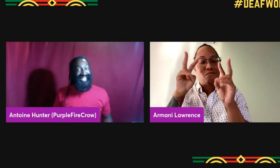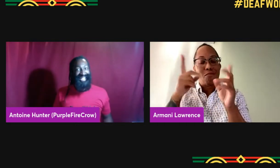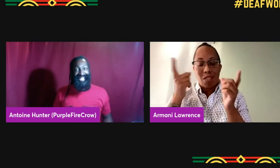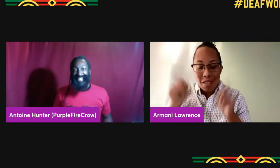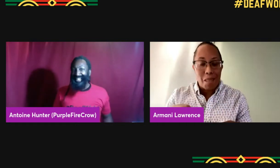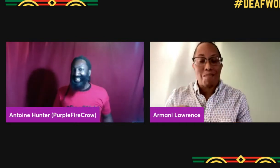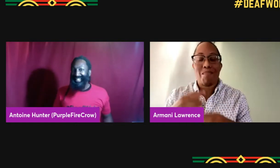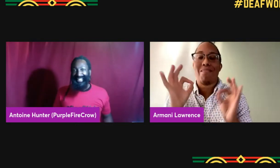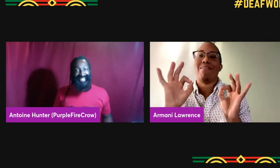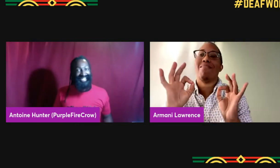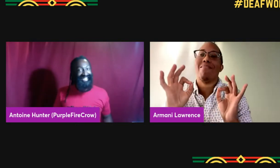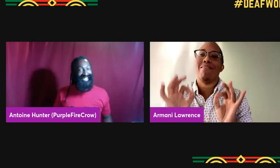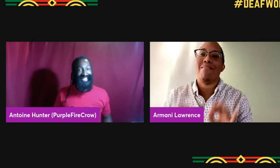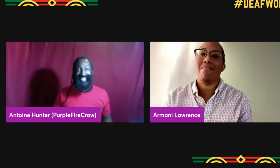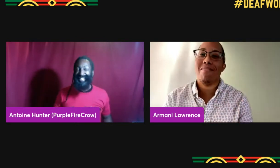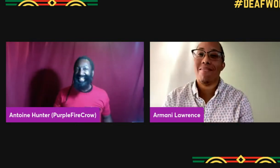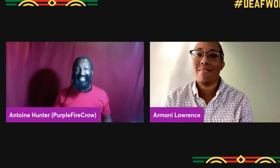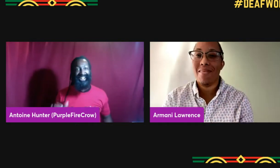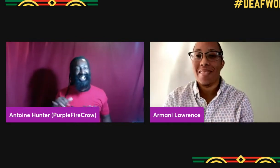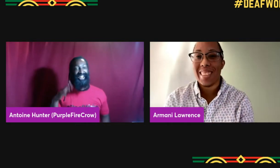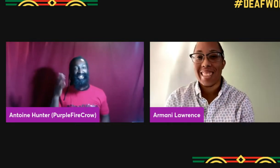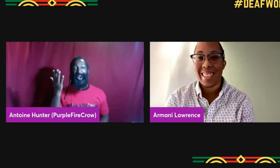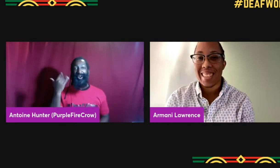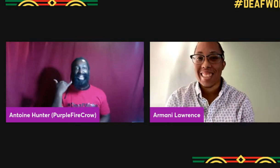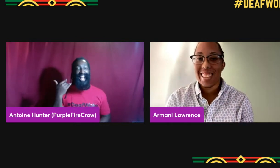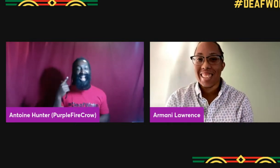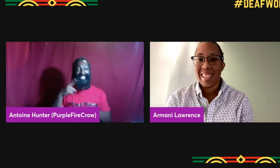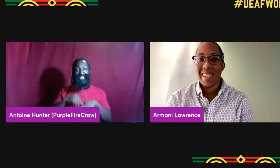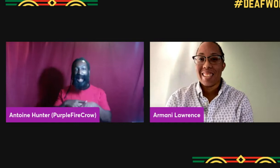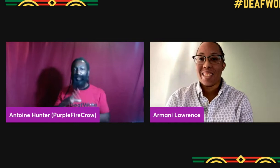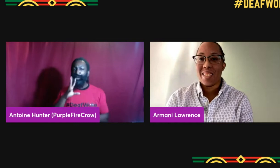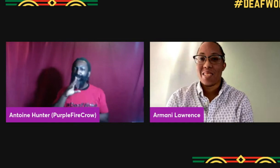Very excited and have been looking forward to the opportunity. It's great.